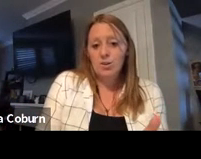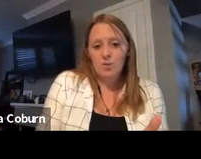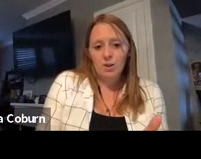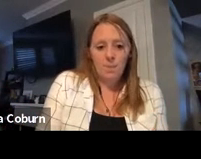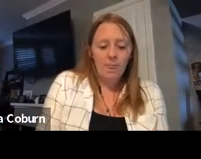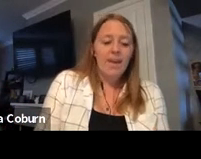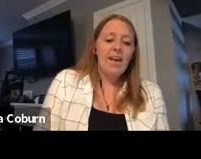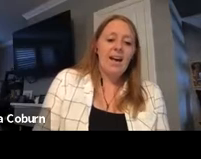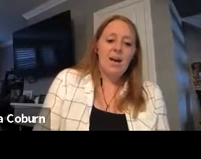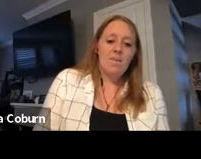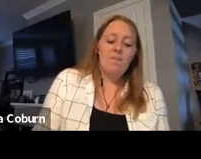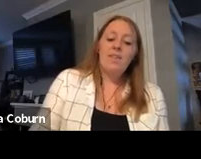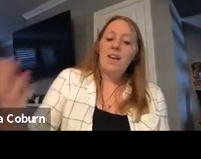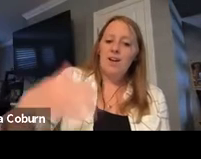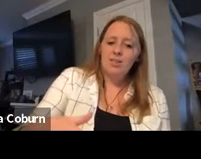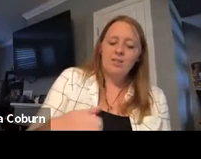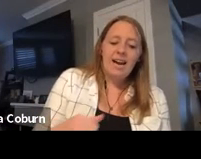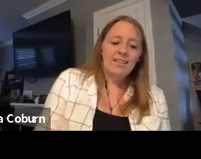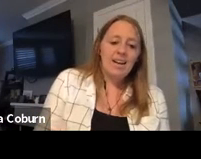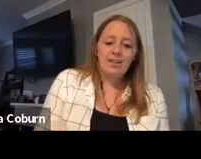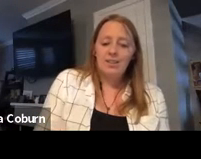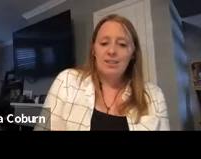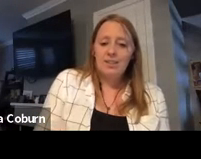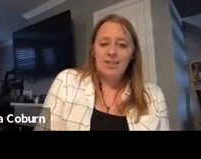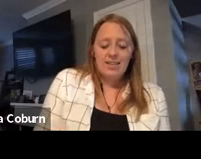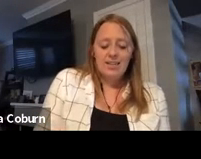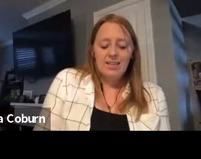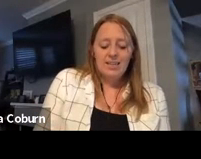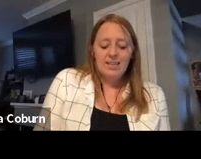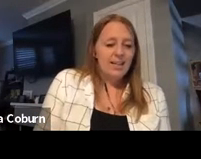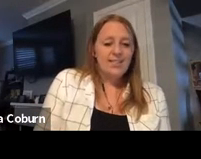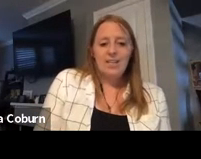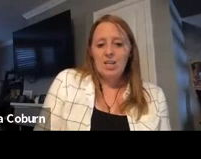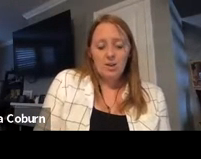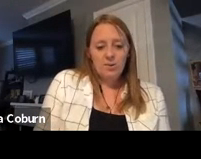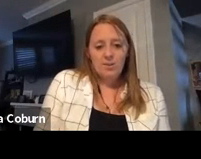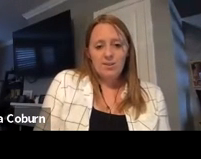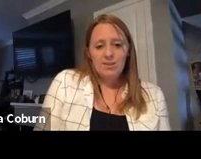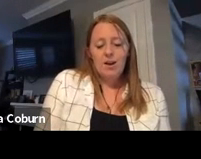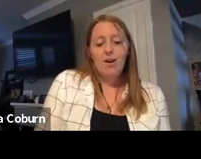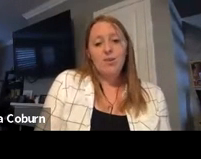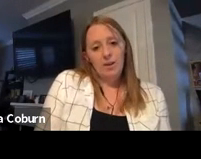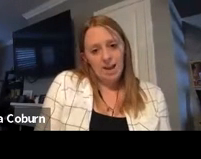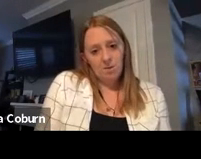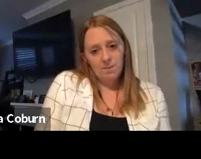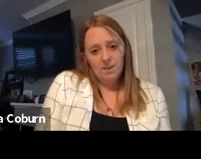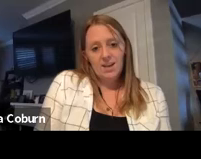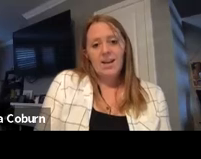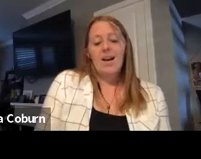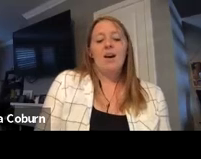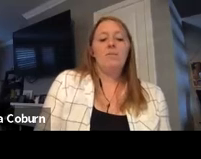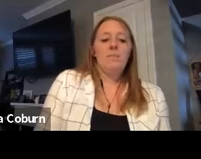more useful. But then also tactile objects and cues also really help